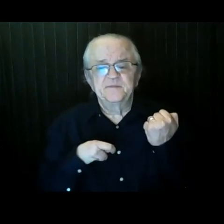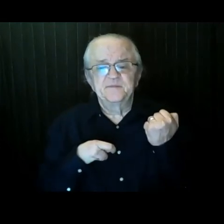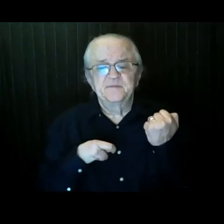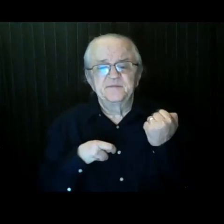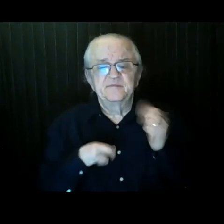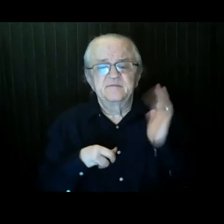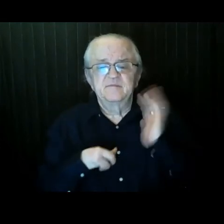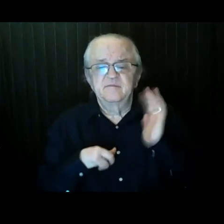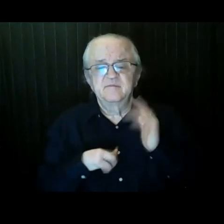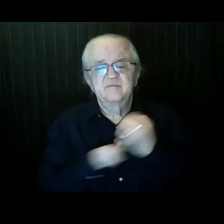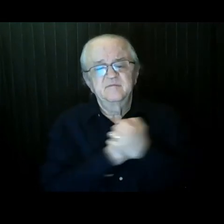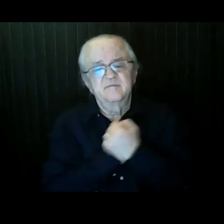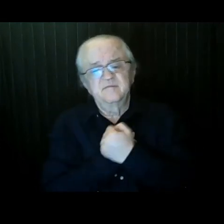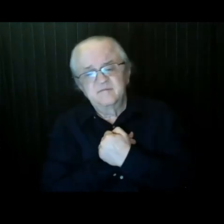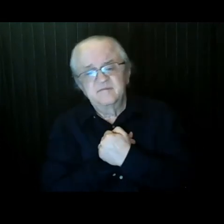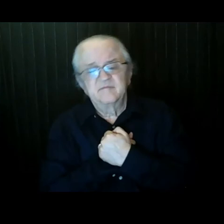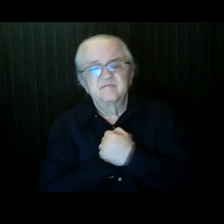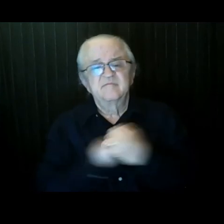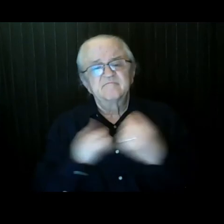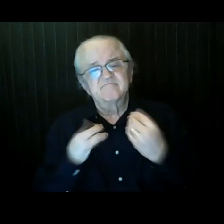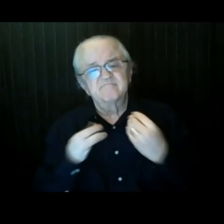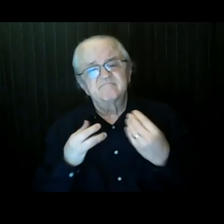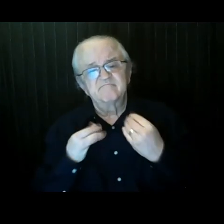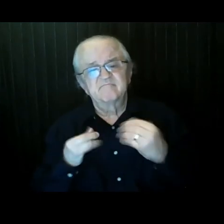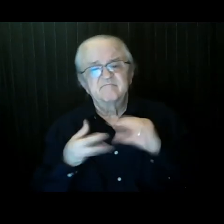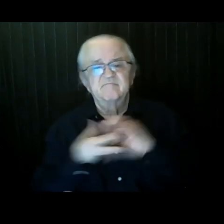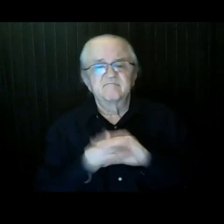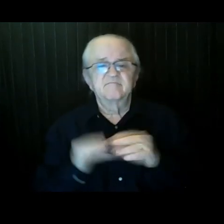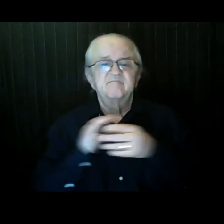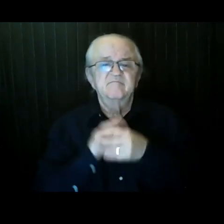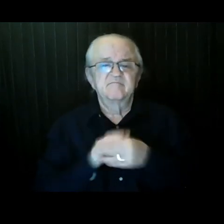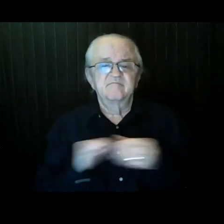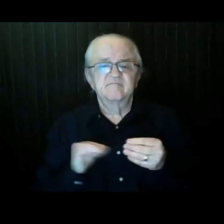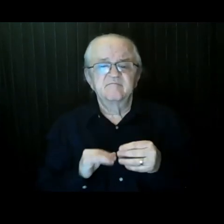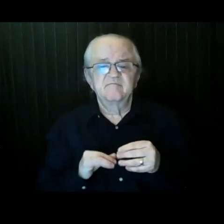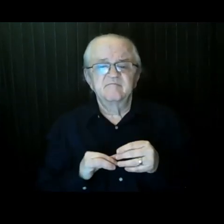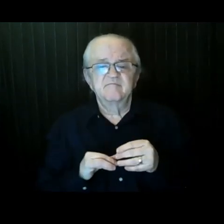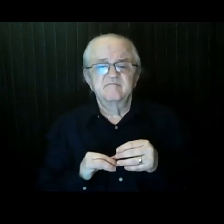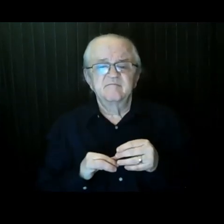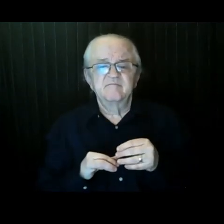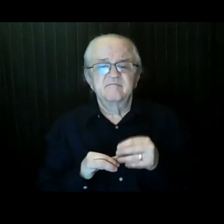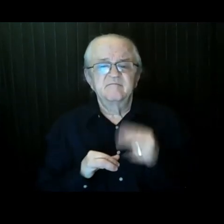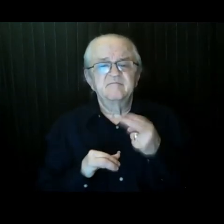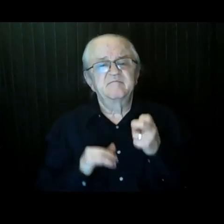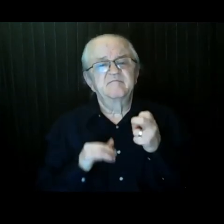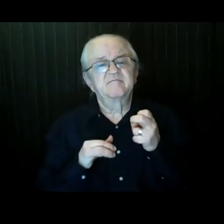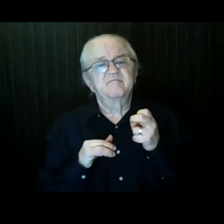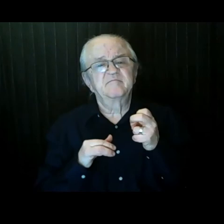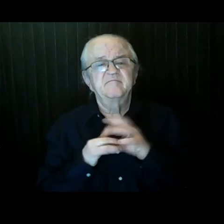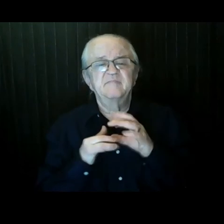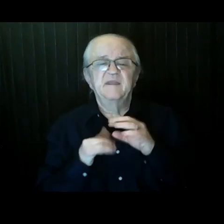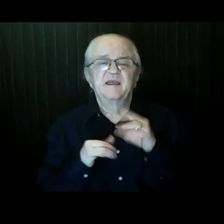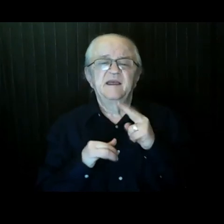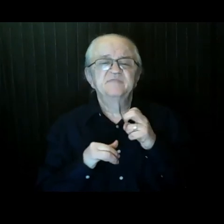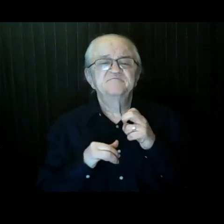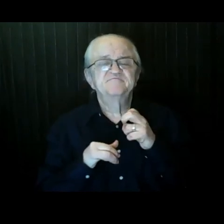to love to tell me stories and teaching tales. He told me this story. Turns out this is an old Hoja tale, but he told it as a, he was a bluegrass musician, and he told it as